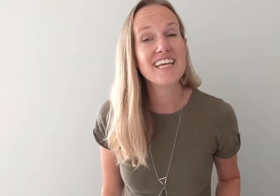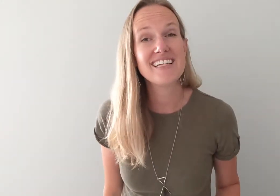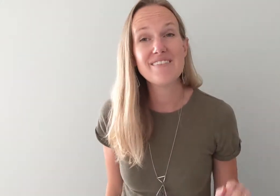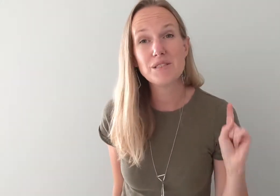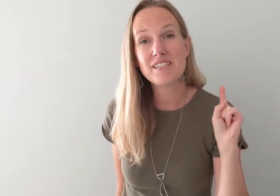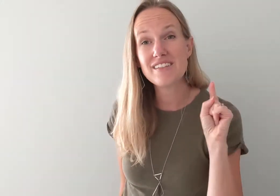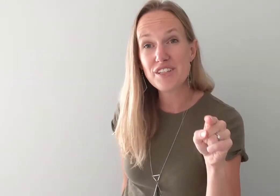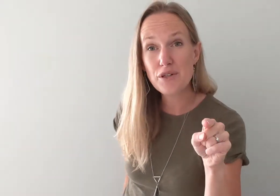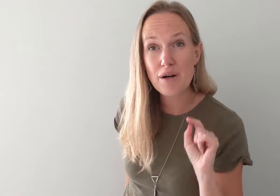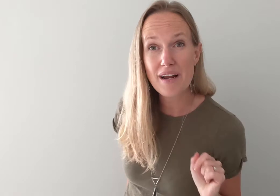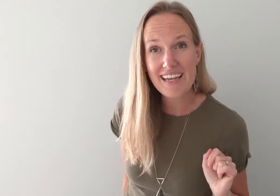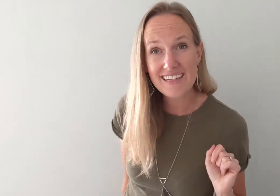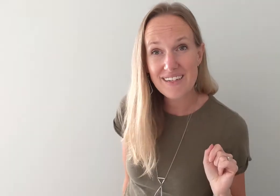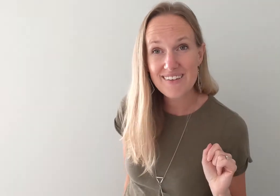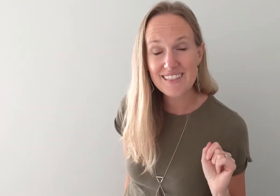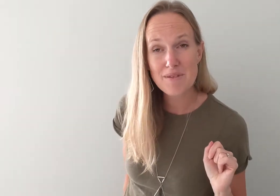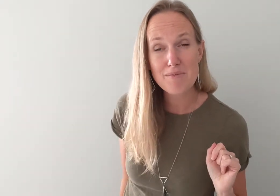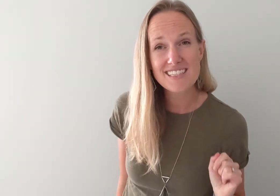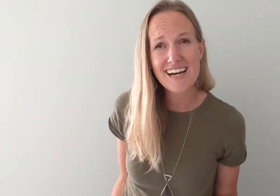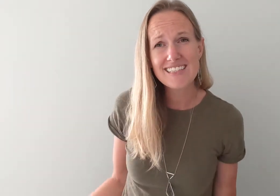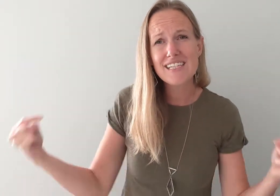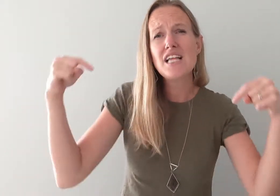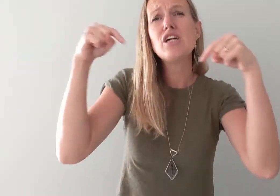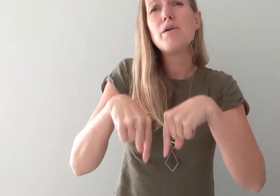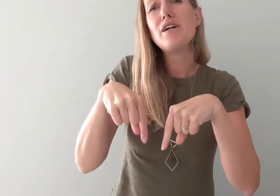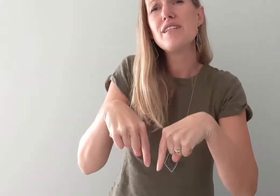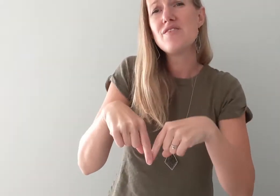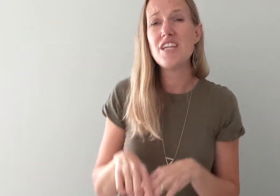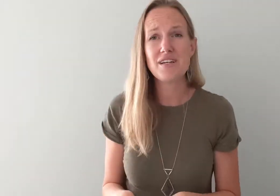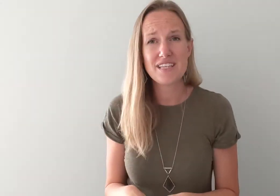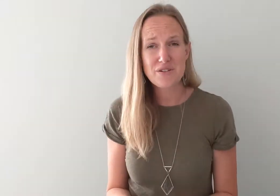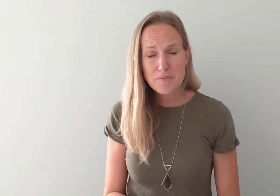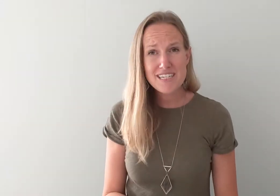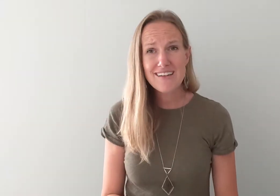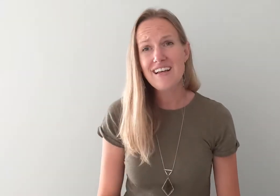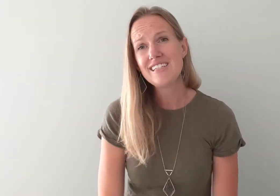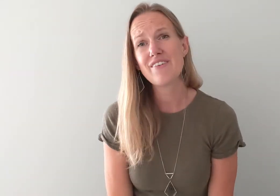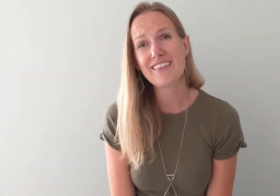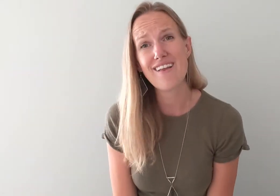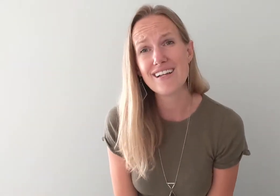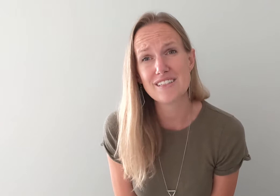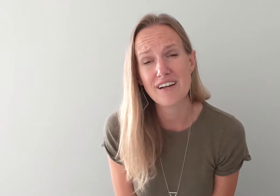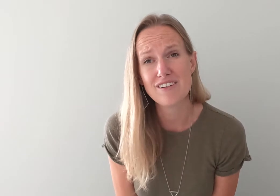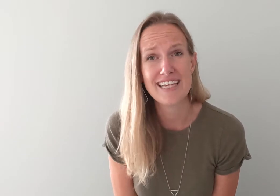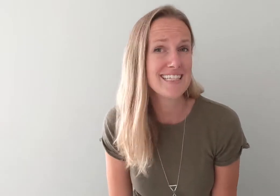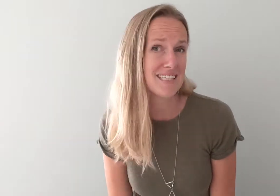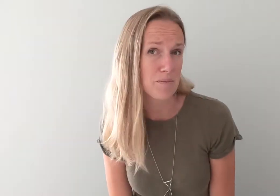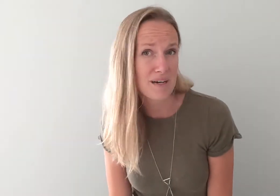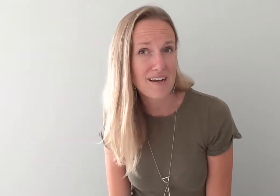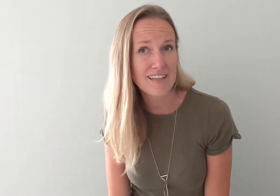left-handed, which means if you are right-handed, you're going to mirror my signs. Look below this video in the description to find lots of helpful links like printing off the